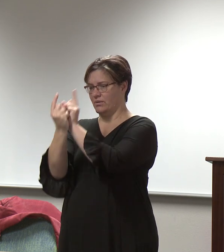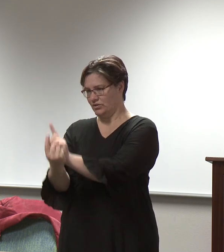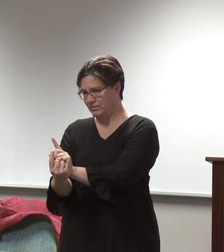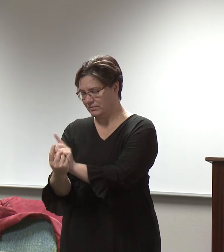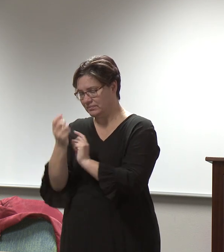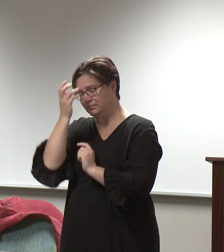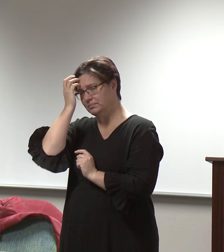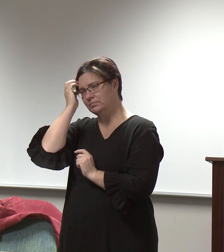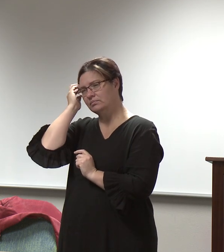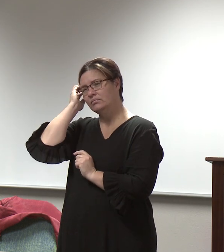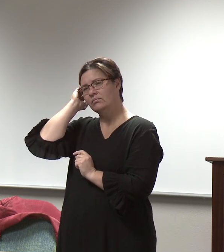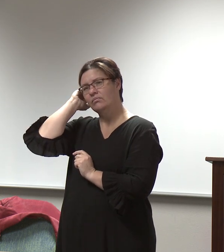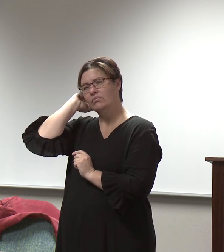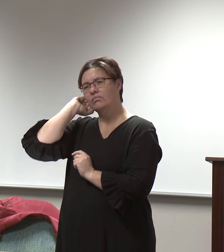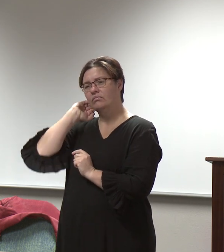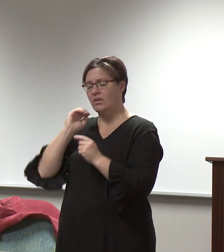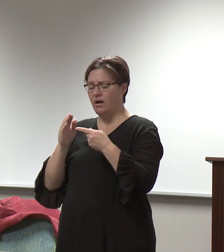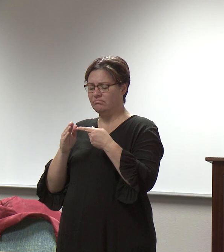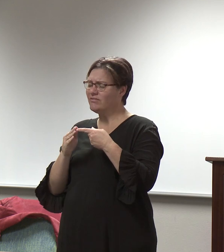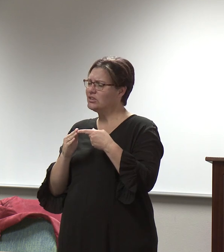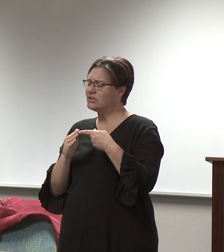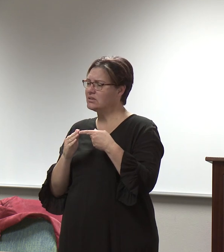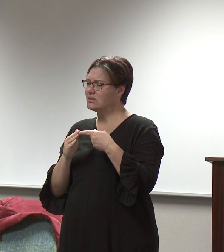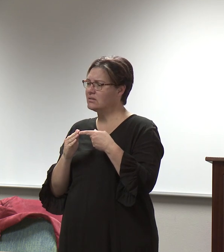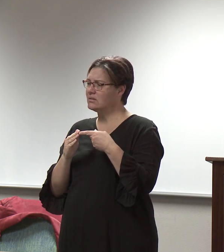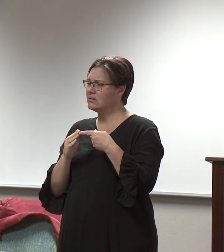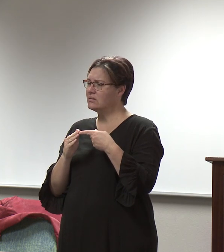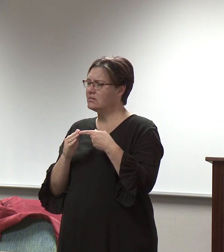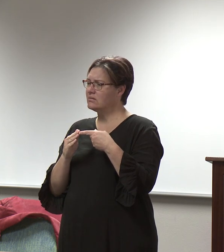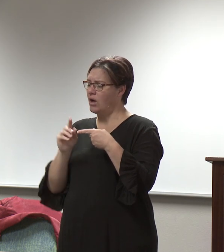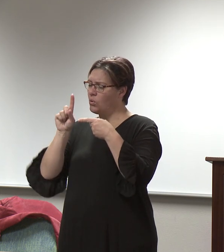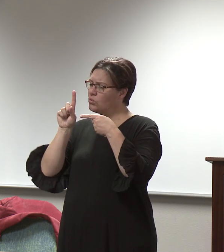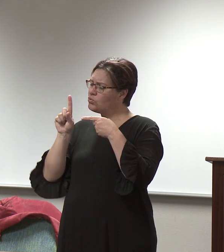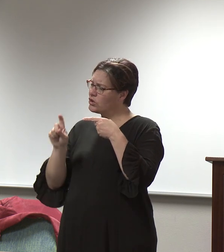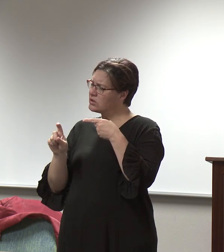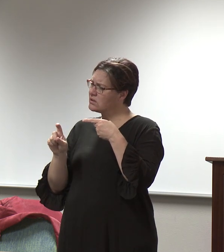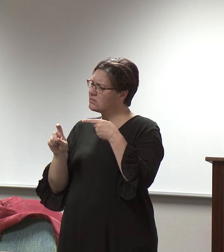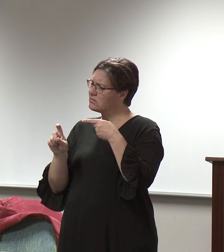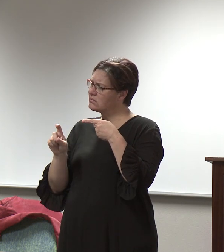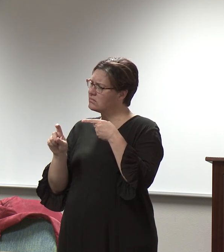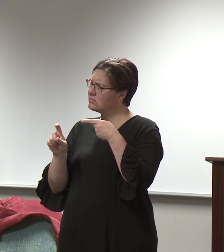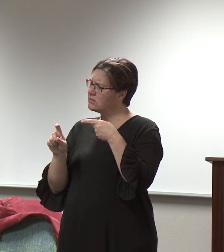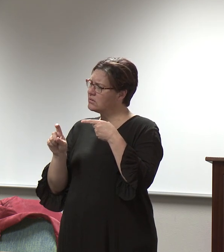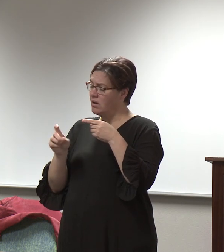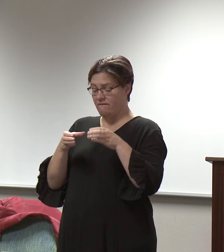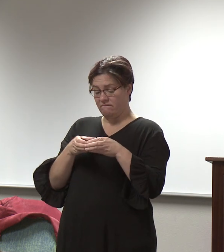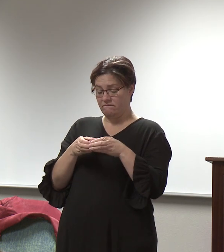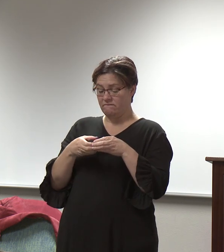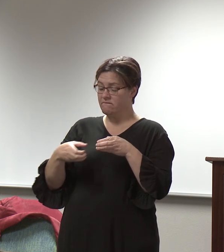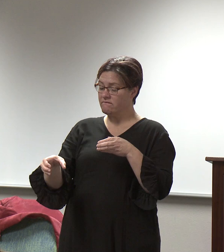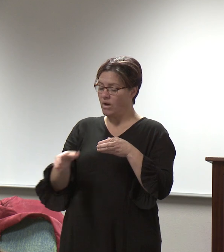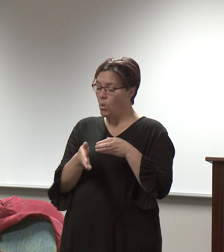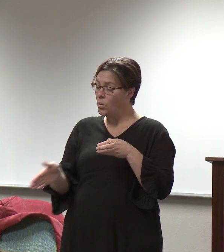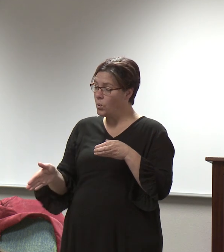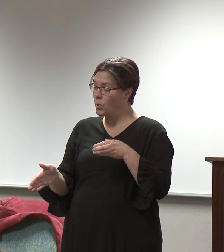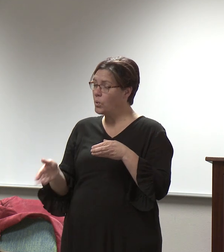So I think that the first one is that we should ask this question, what are we going to put in place of it? The